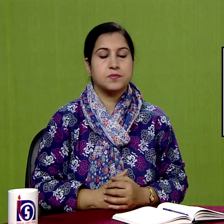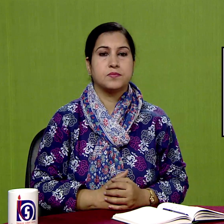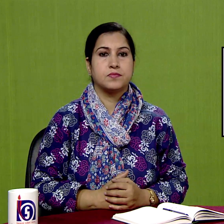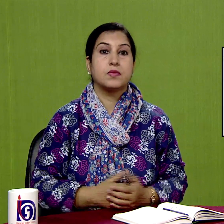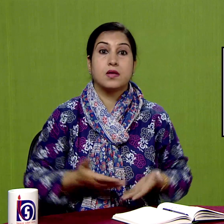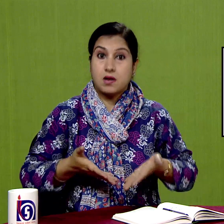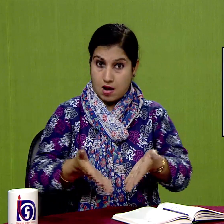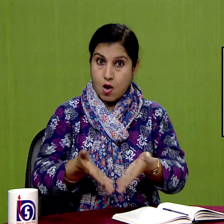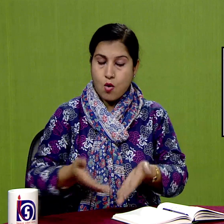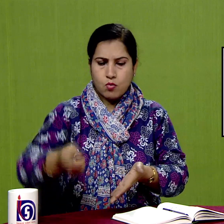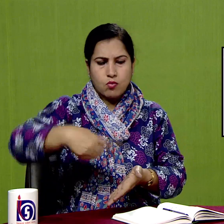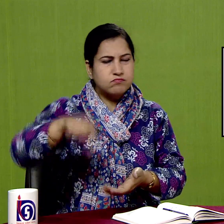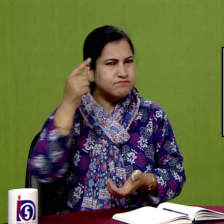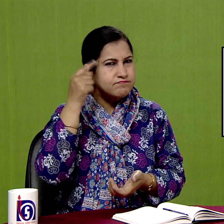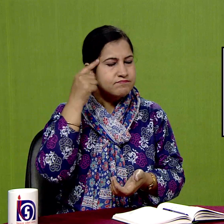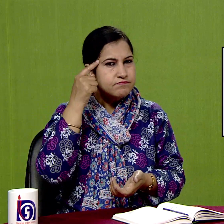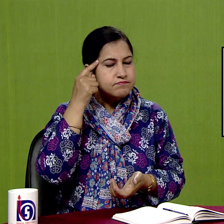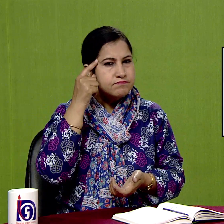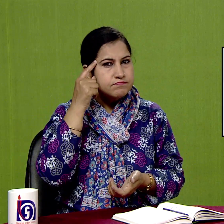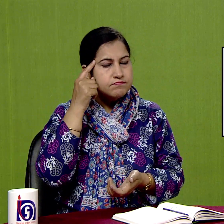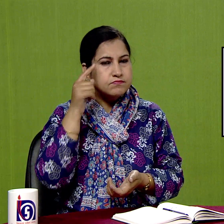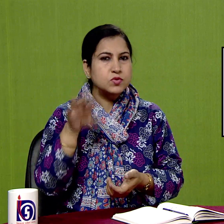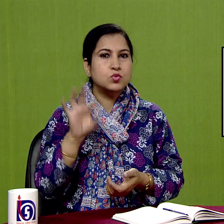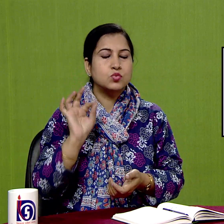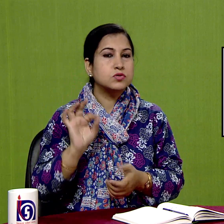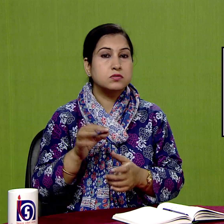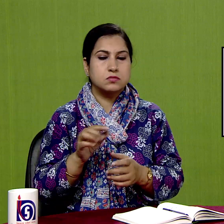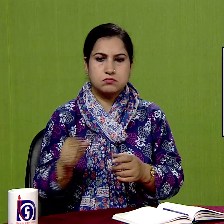now they needed to choose a person as their leader.